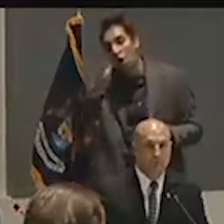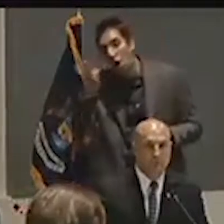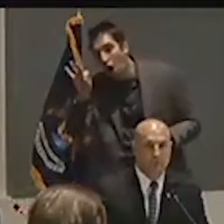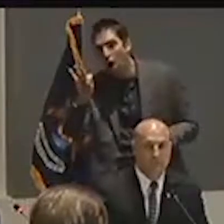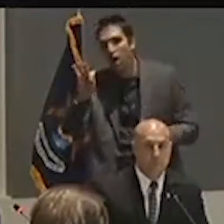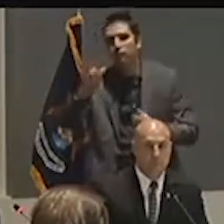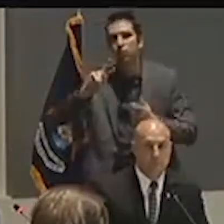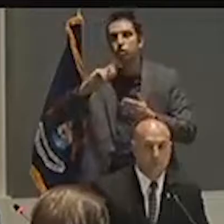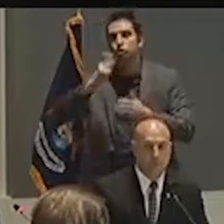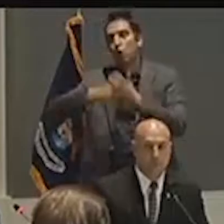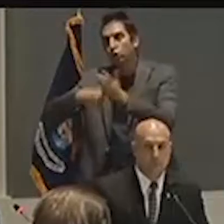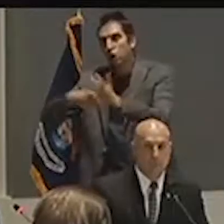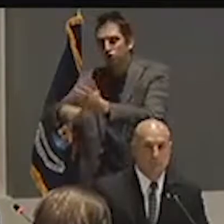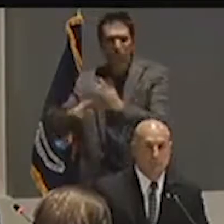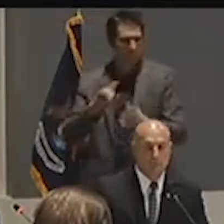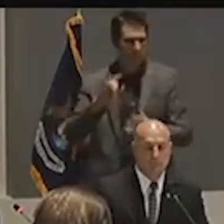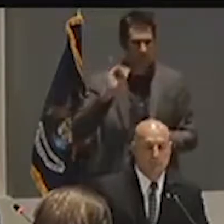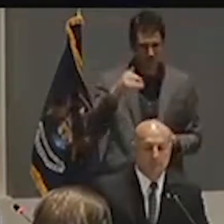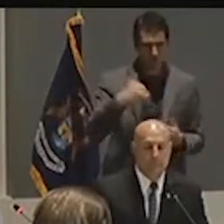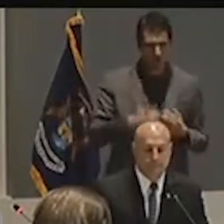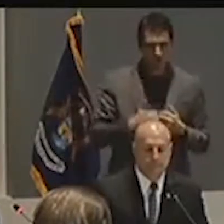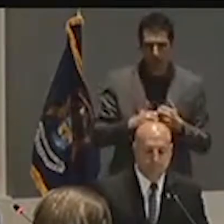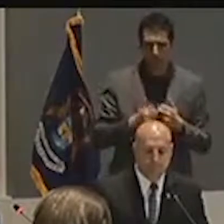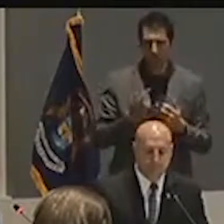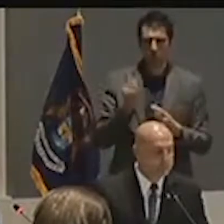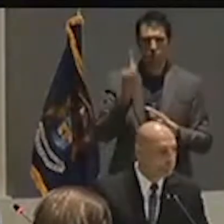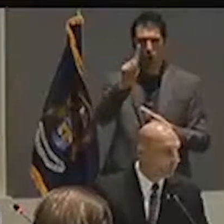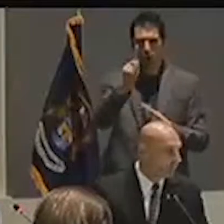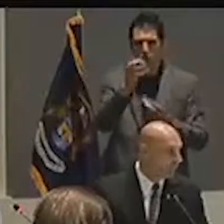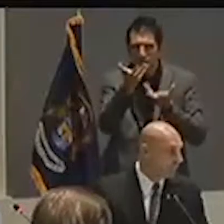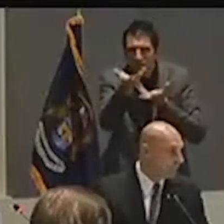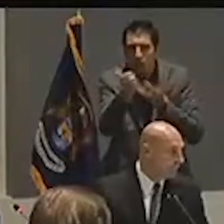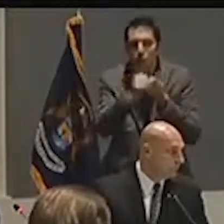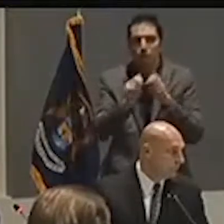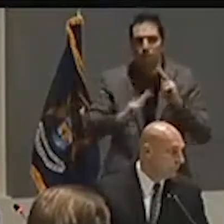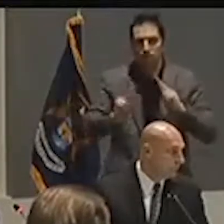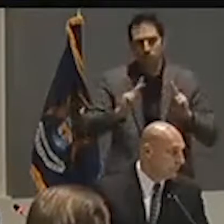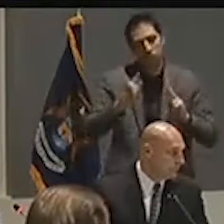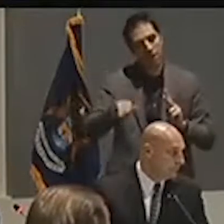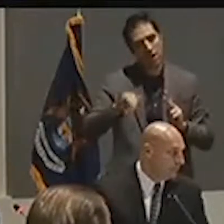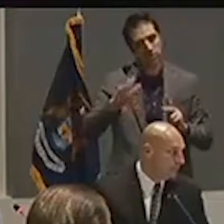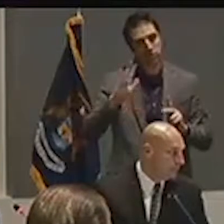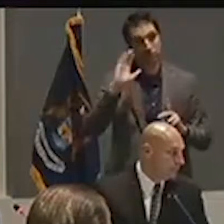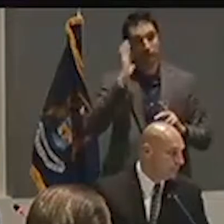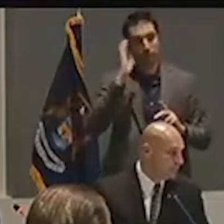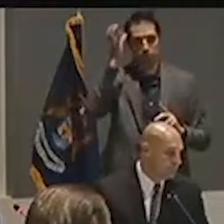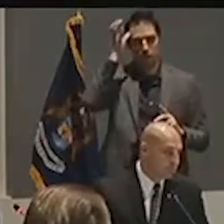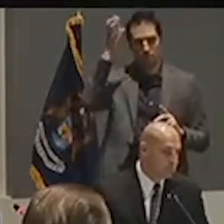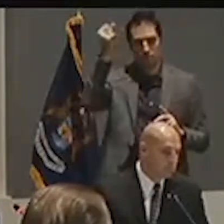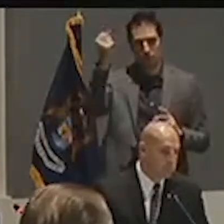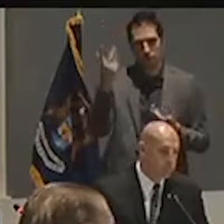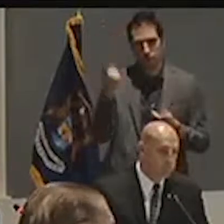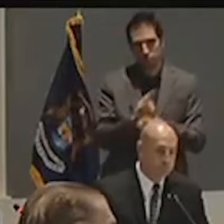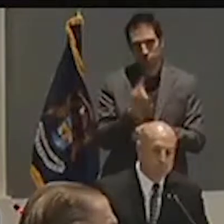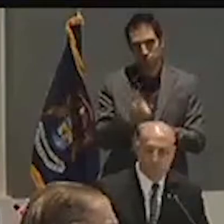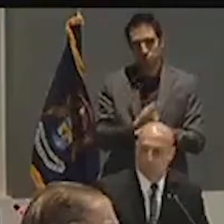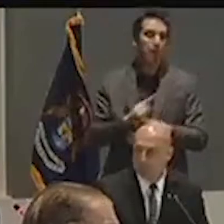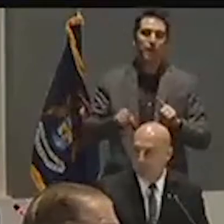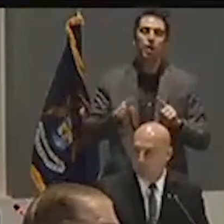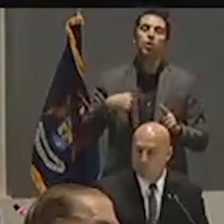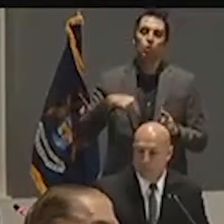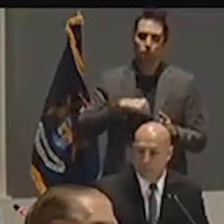fees, rather than saying, if you got a problem, figure out, you just go work with people. And that was just common sense. And so we've been doing